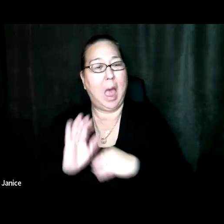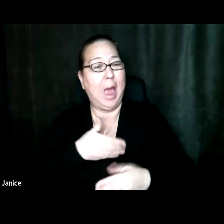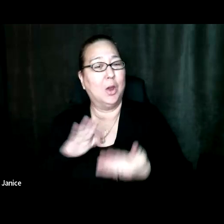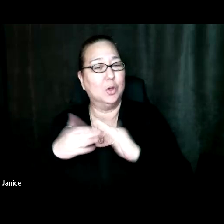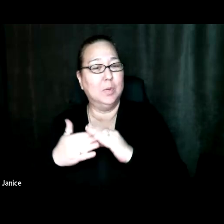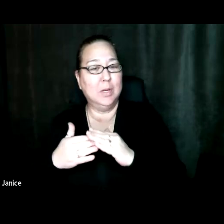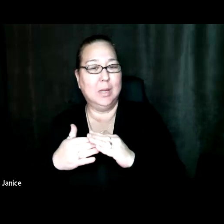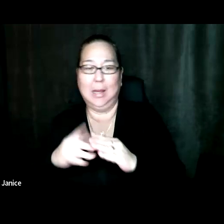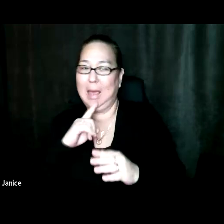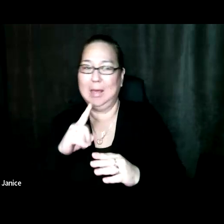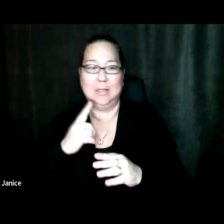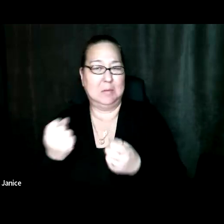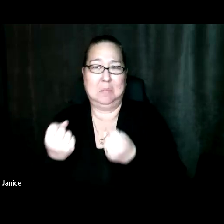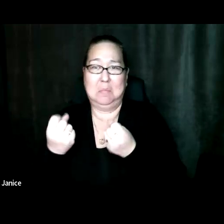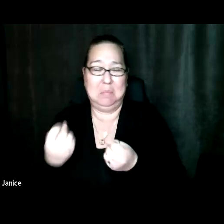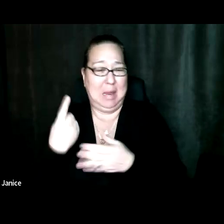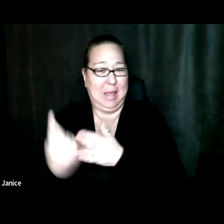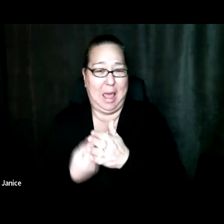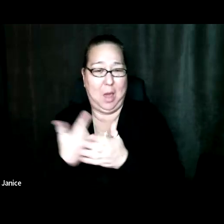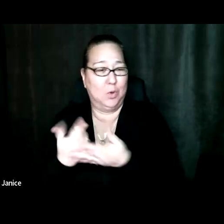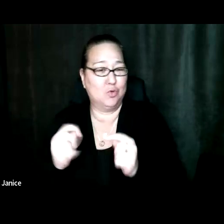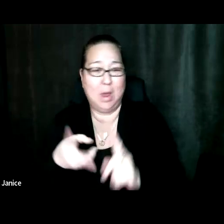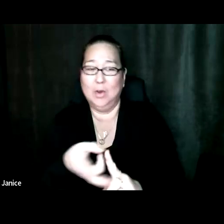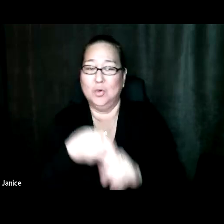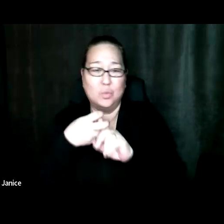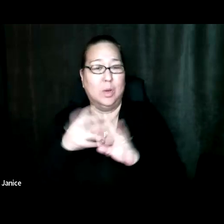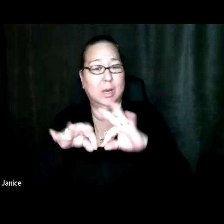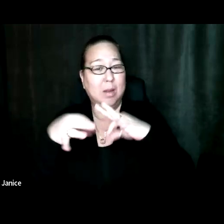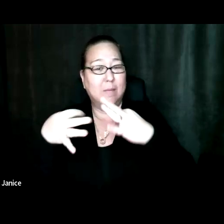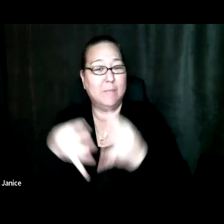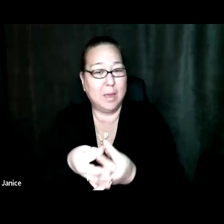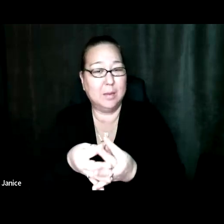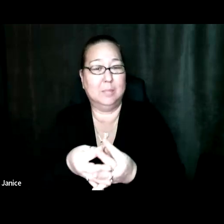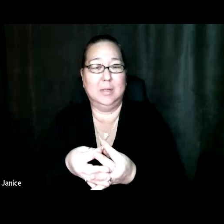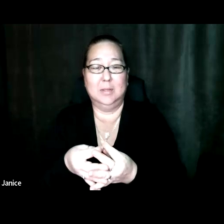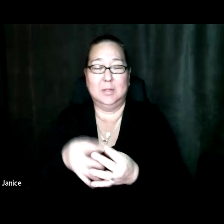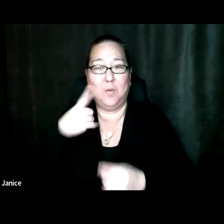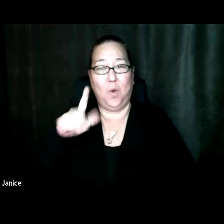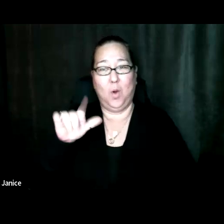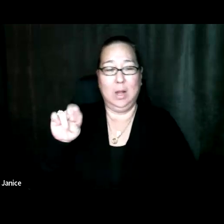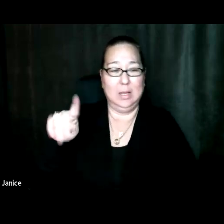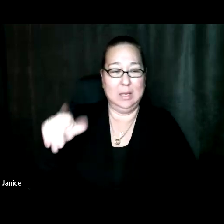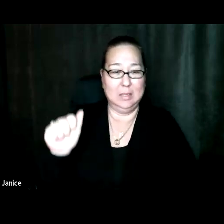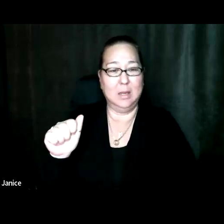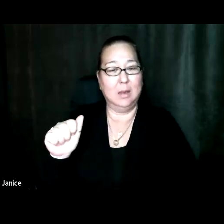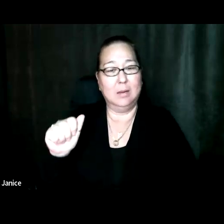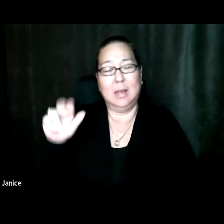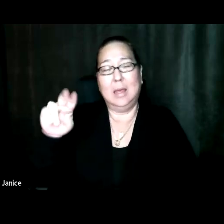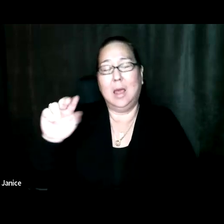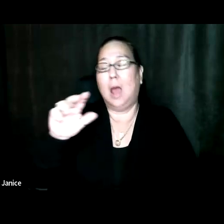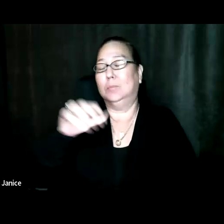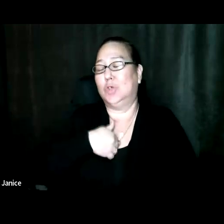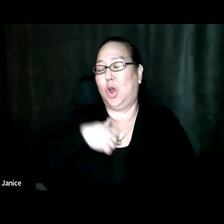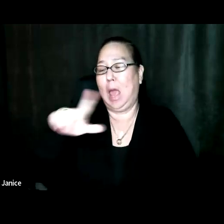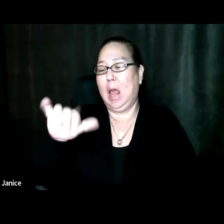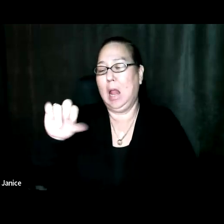families to the Linden and BPS without knowledge of this detrimental decision made by central office. I stand